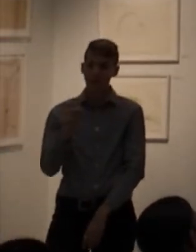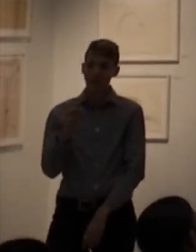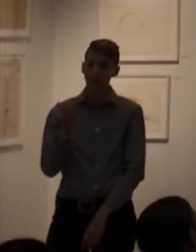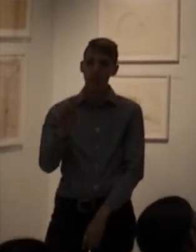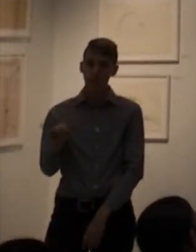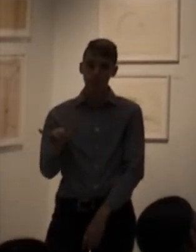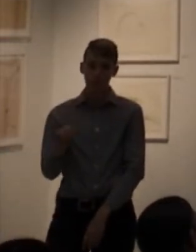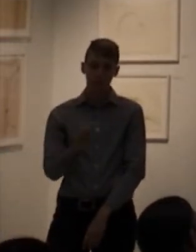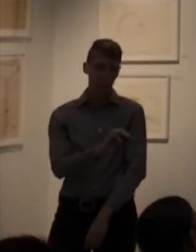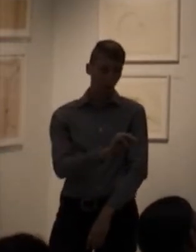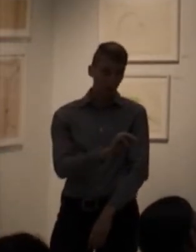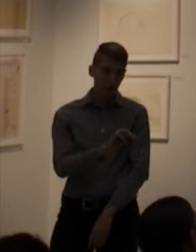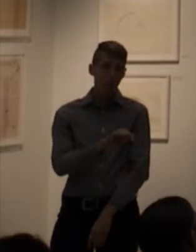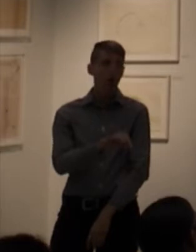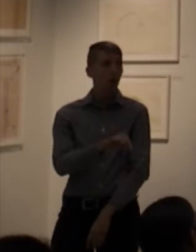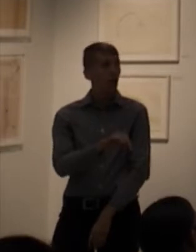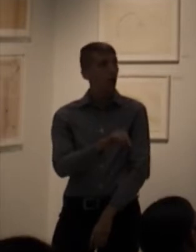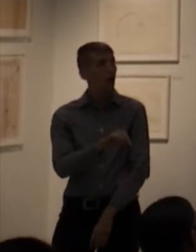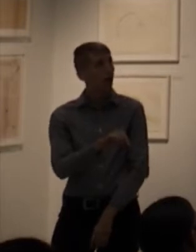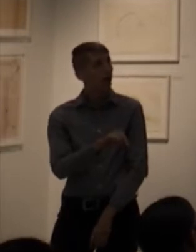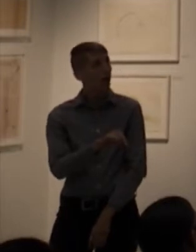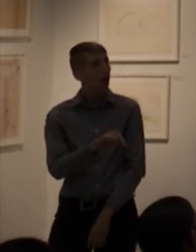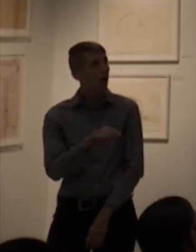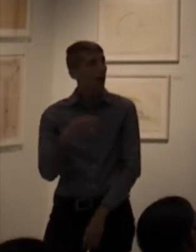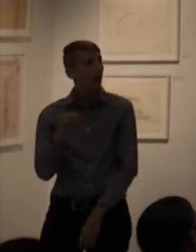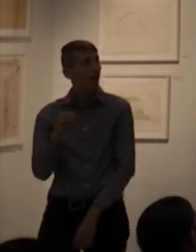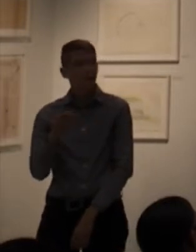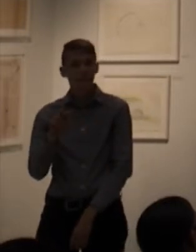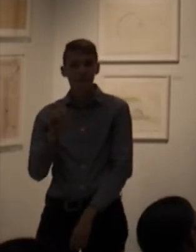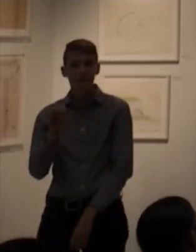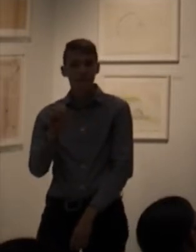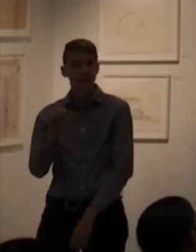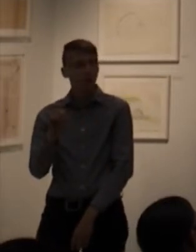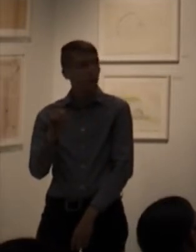Lella, and Vico Magistretti.